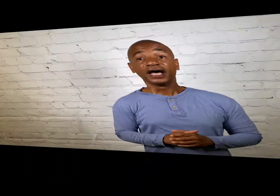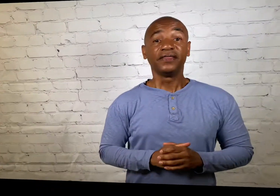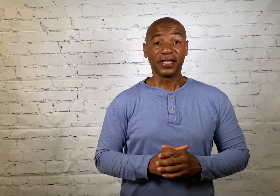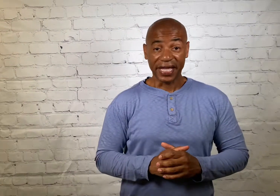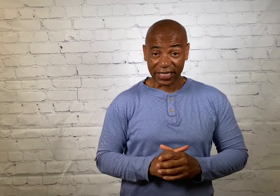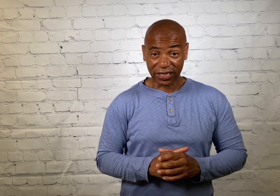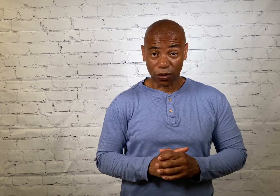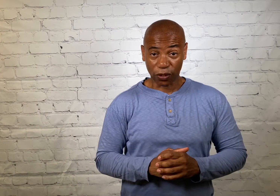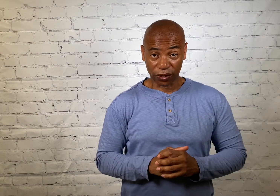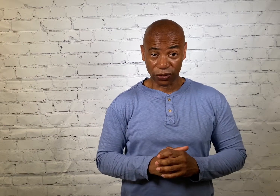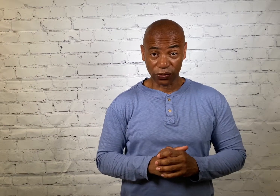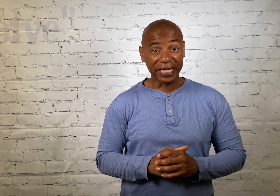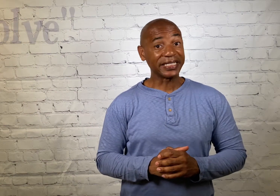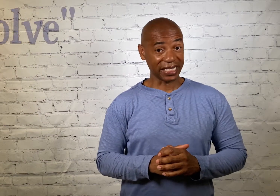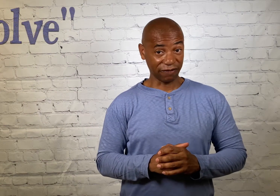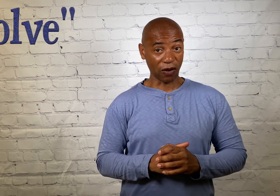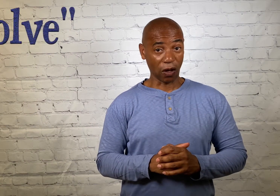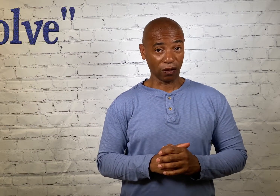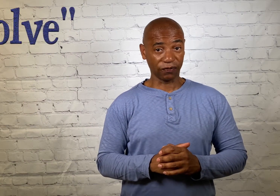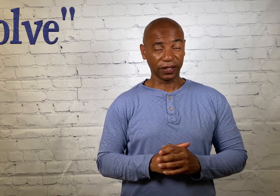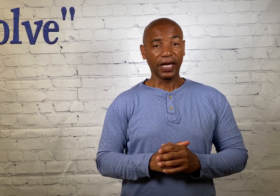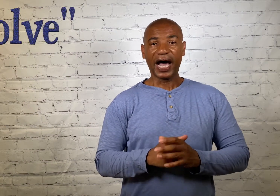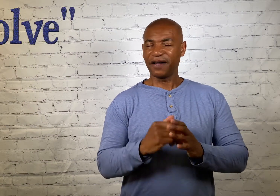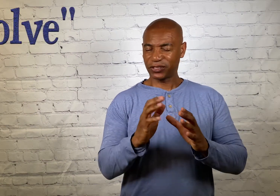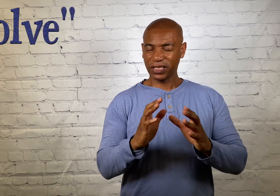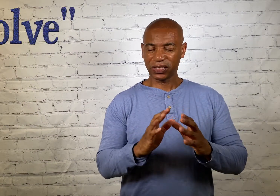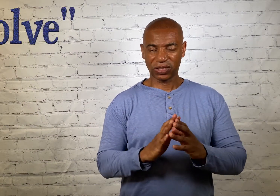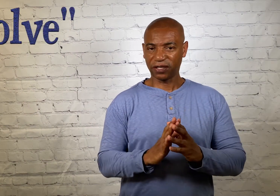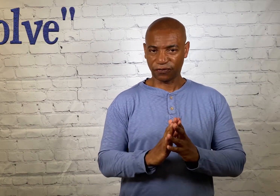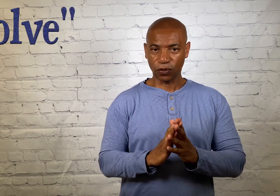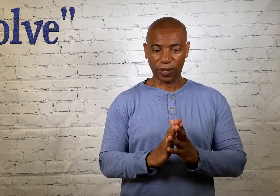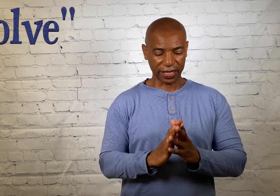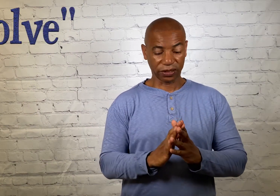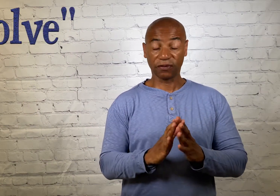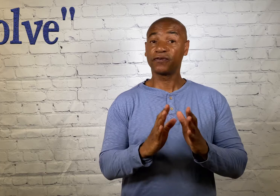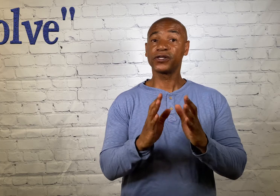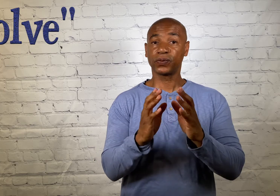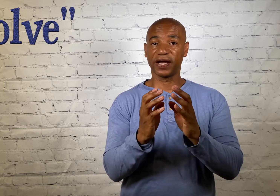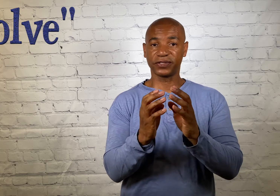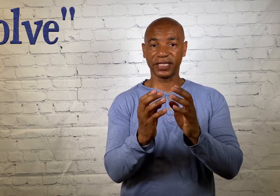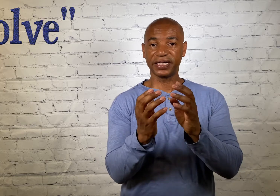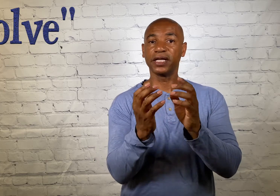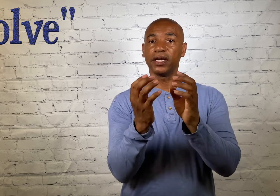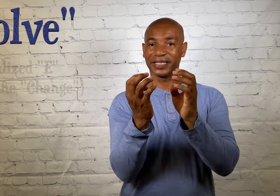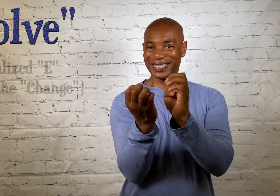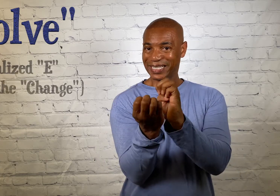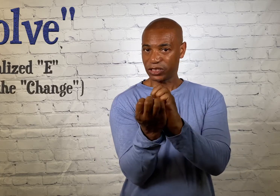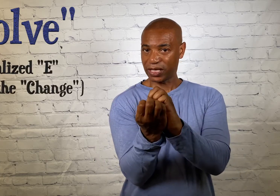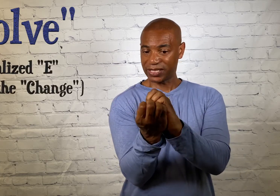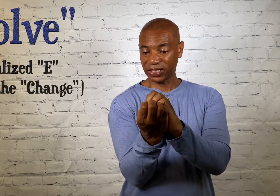The next sign we're going to do is evolve. I've seen this done a few ways. The first way I've seen it is initialize